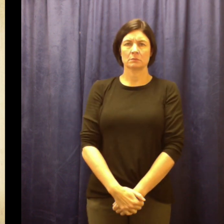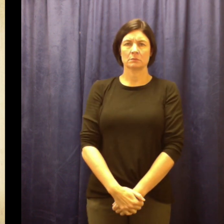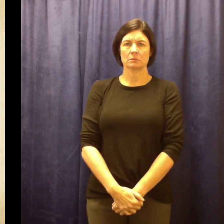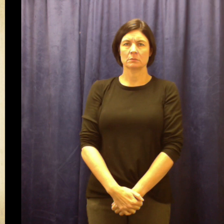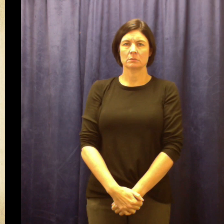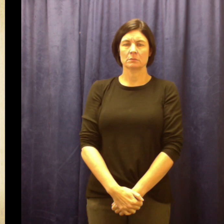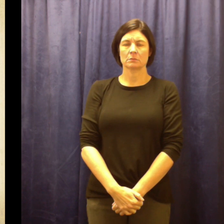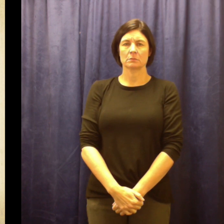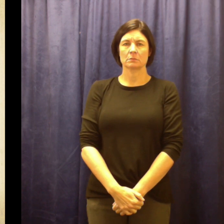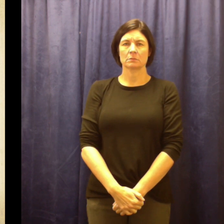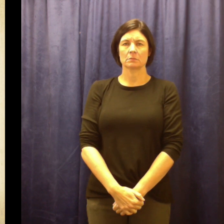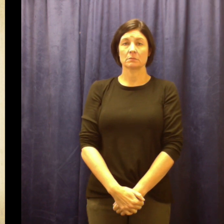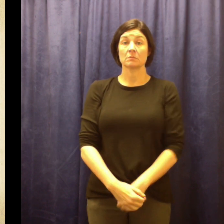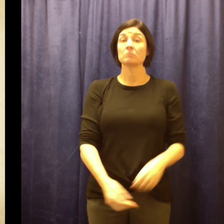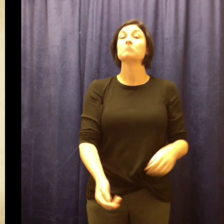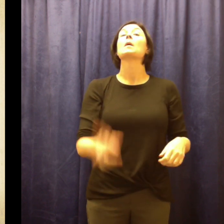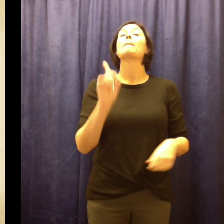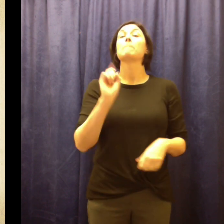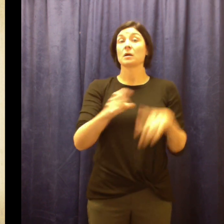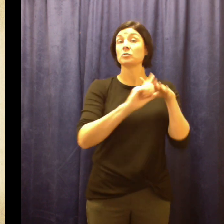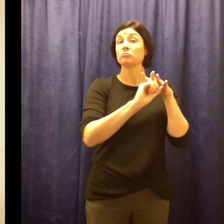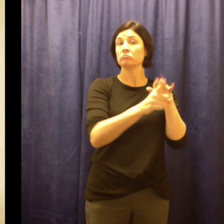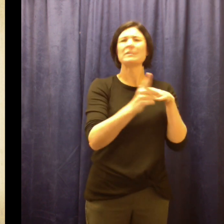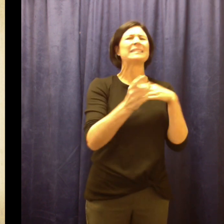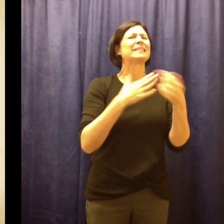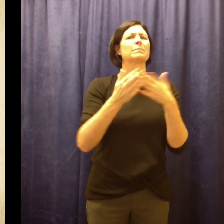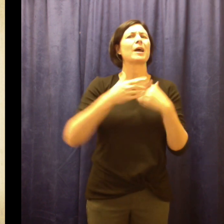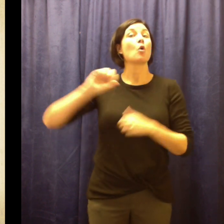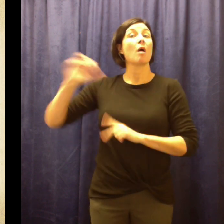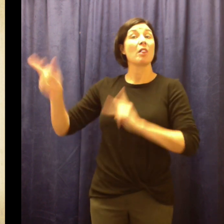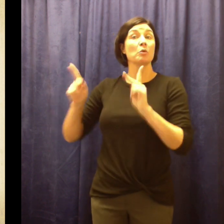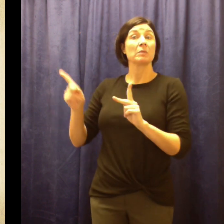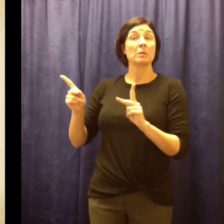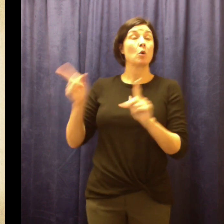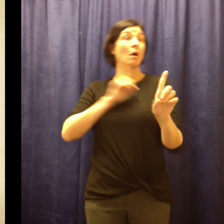Evacuate regardless of whether others agree to follow.